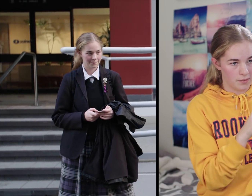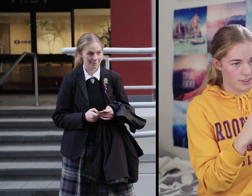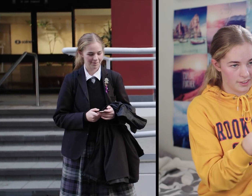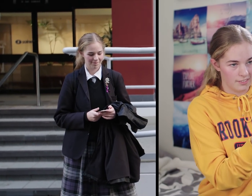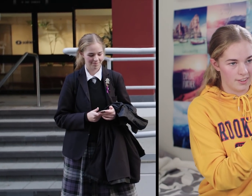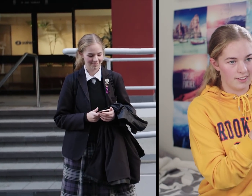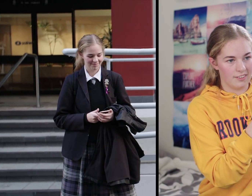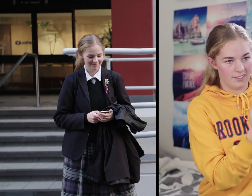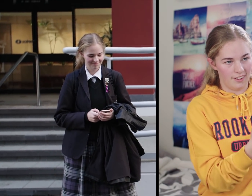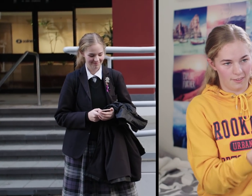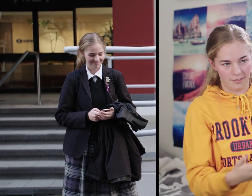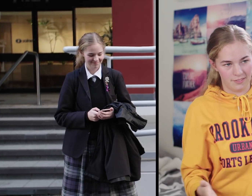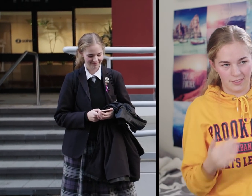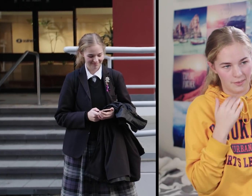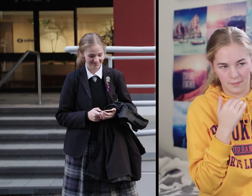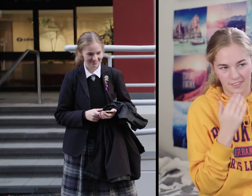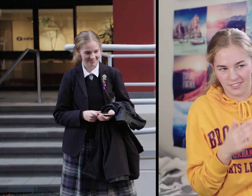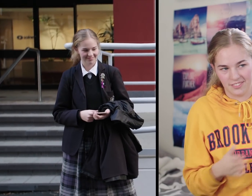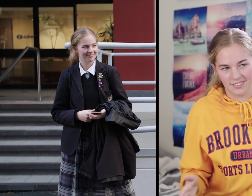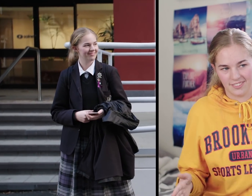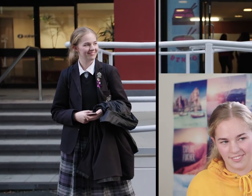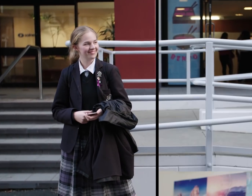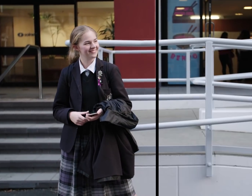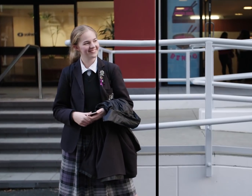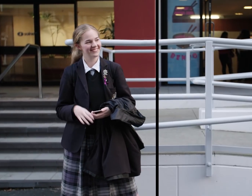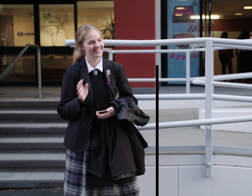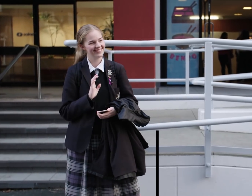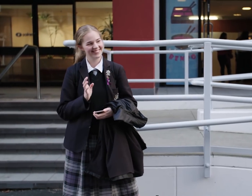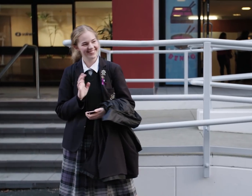around my age, there's not very many.